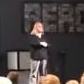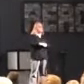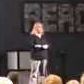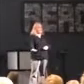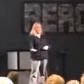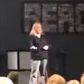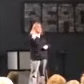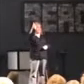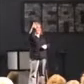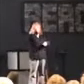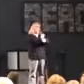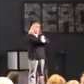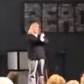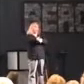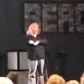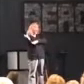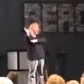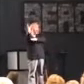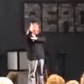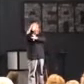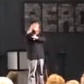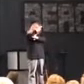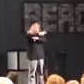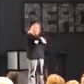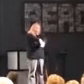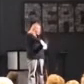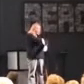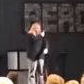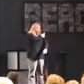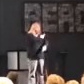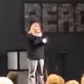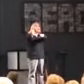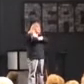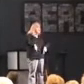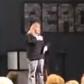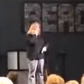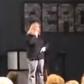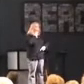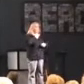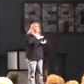little, Dad worked long hours. But when he was home, he was ours.